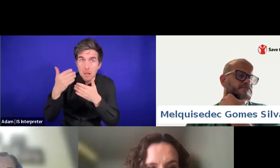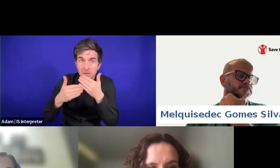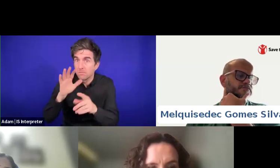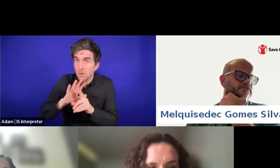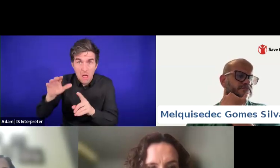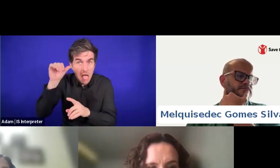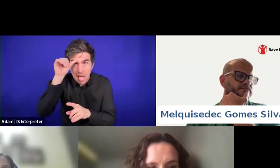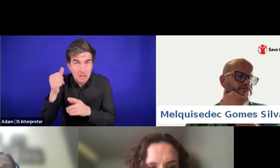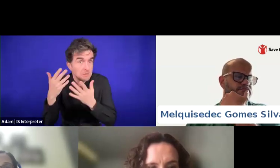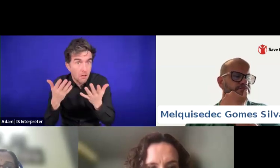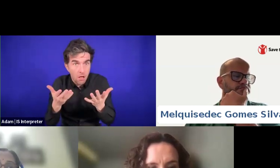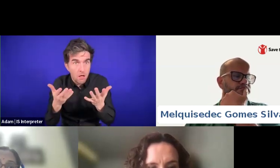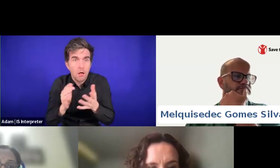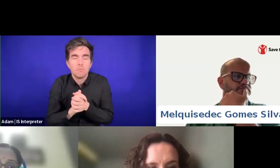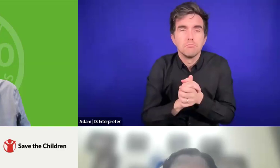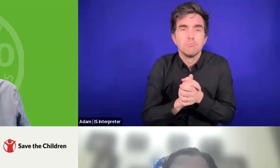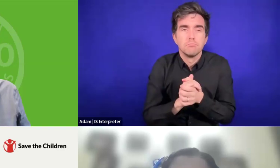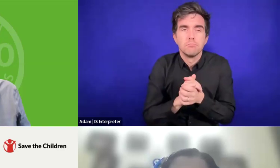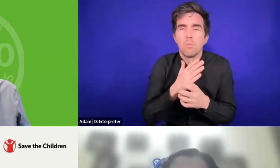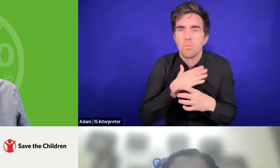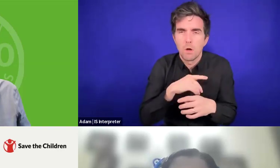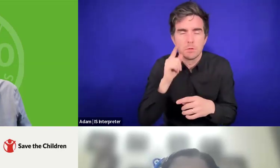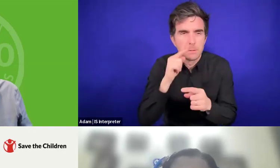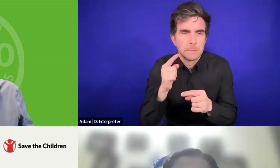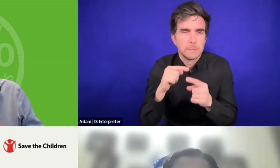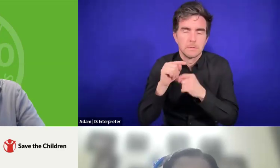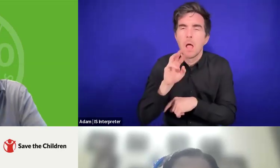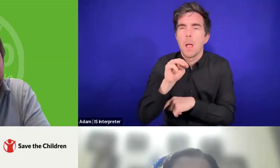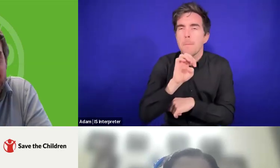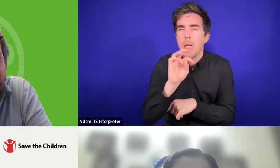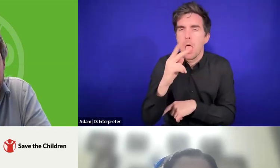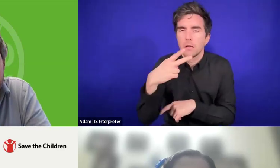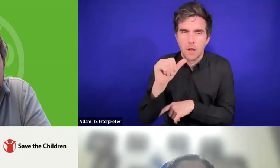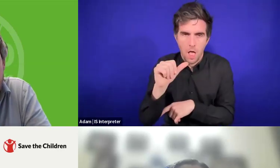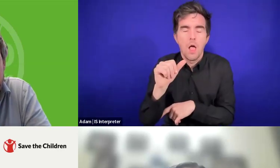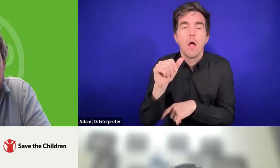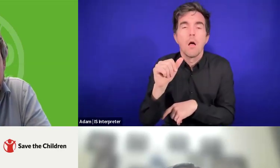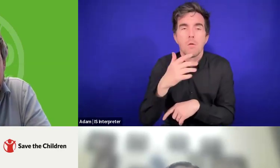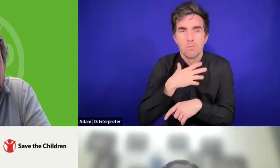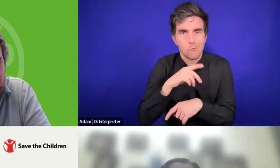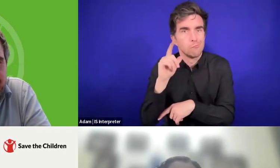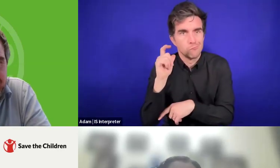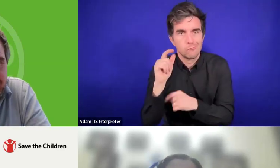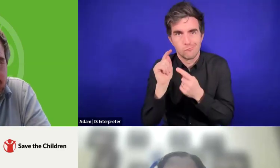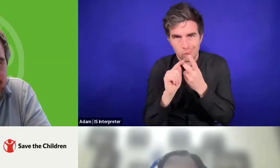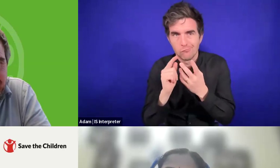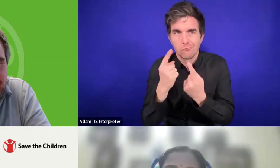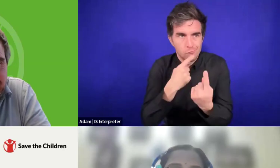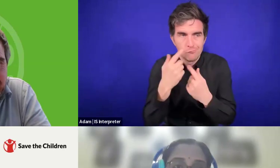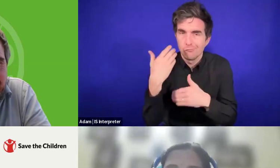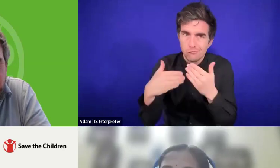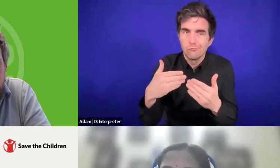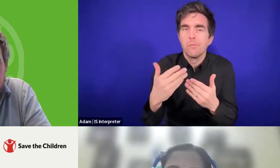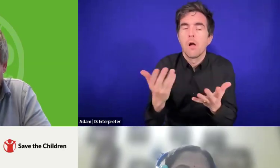round of kind of points from discussants and speakers on the disability inclusion issue. Sure, thanks, Matthew, and